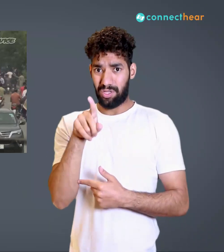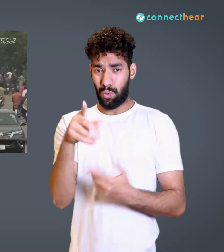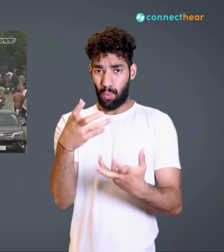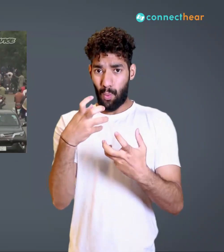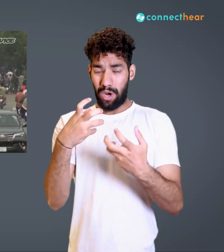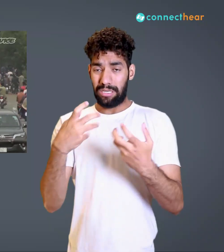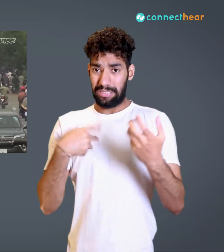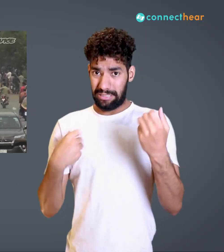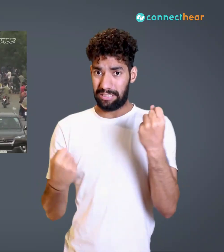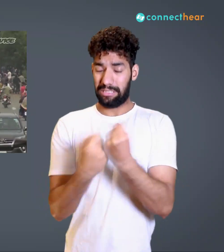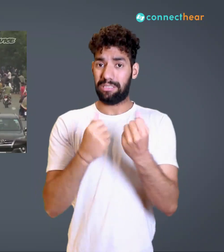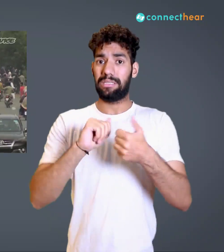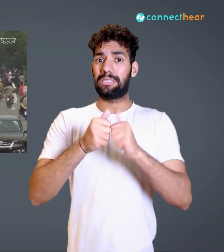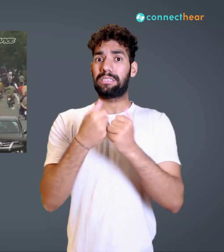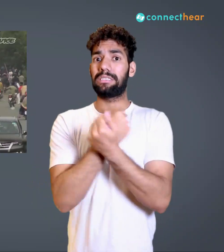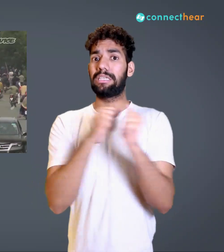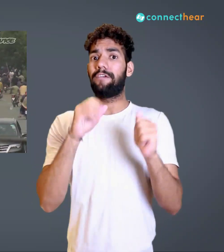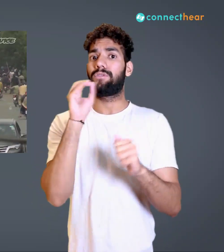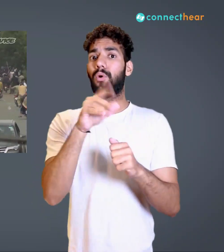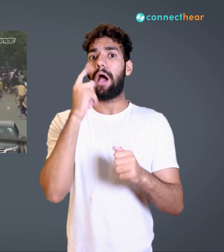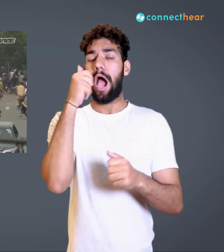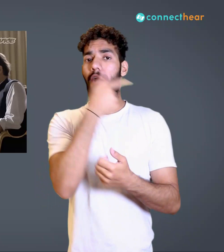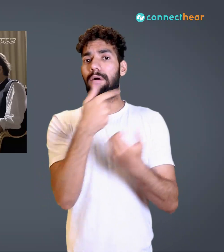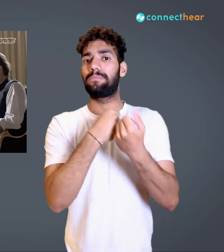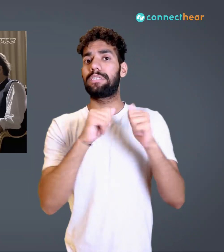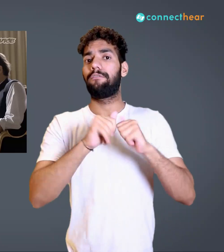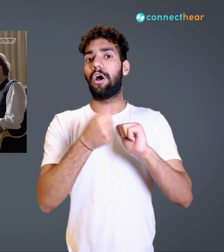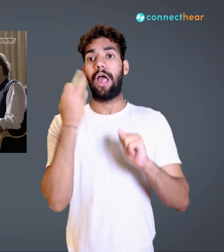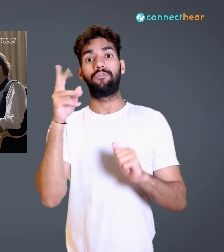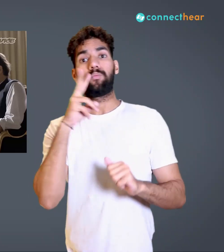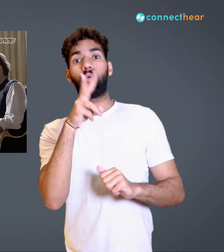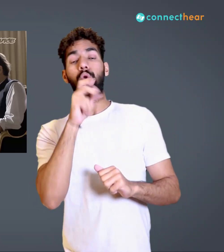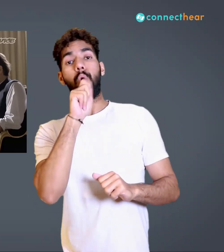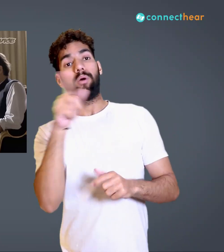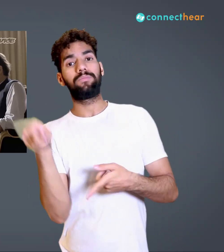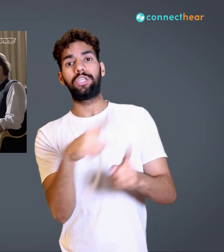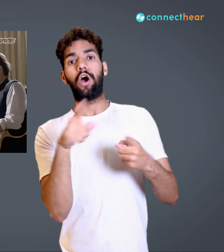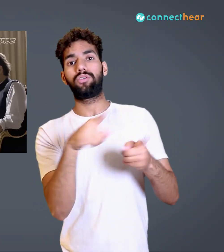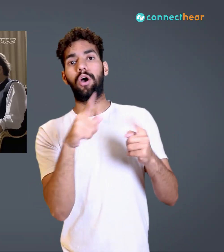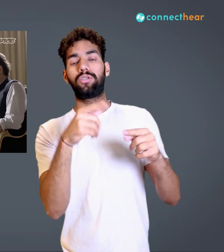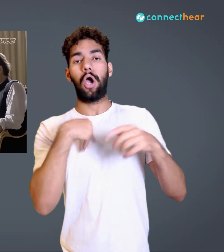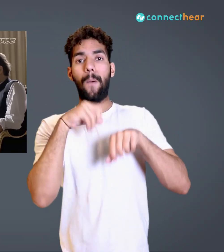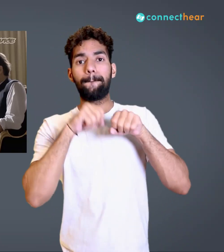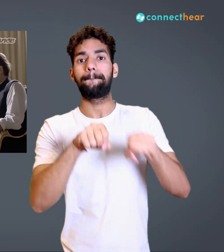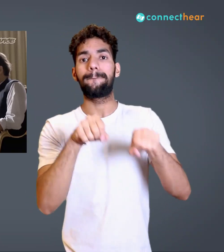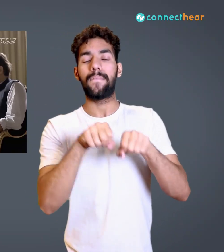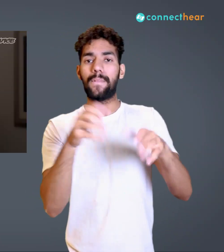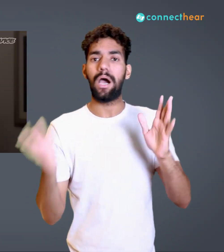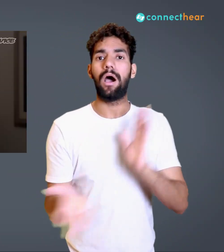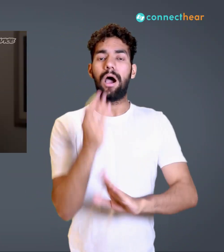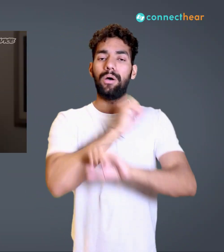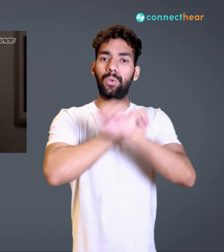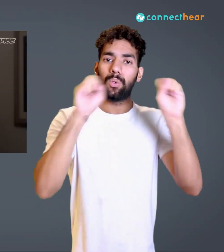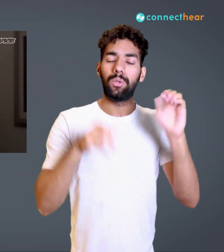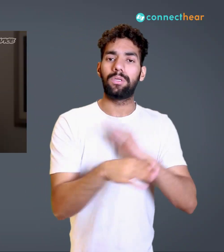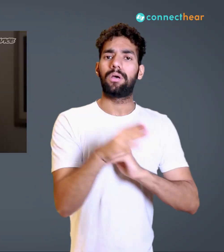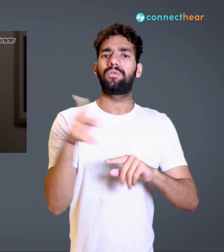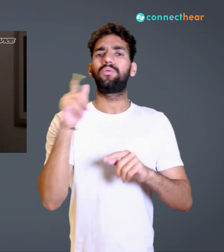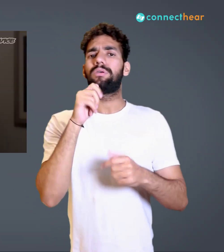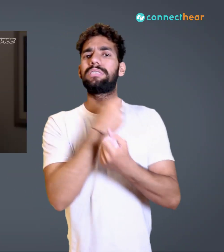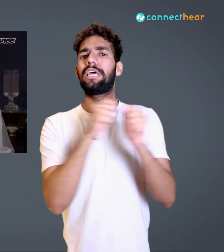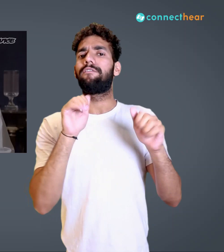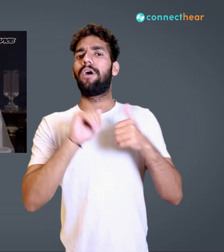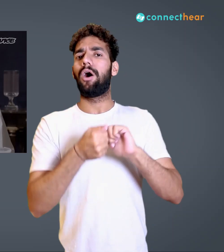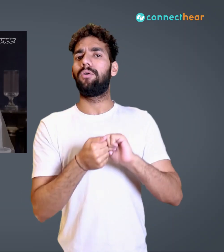elections. You say that your priority is economic and political stability. Do you ever think that if you were to step aside, if you were to let go, the government could get on with